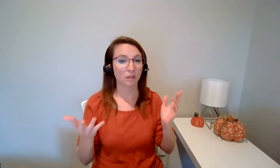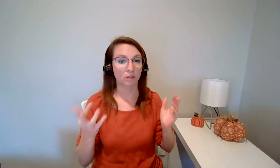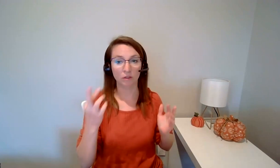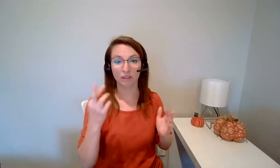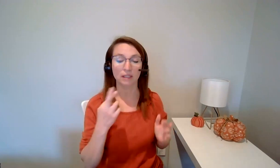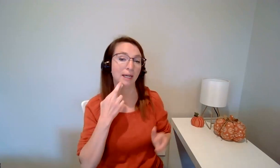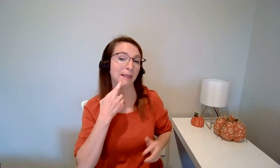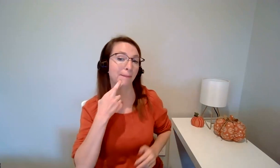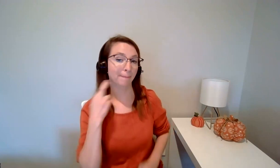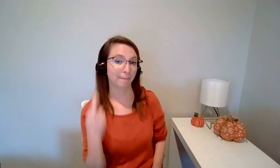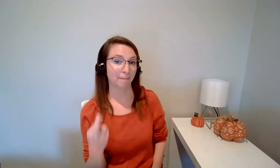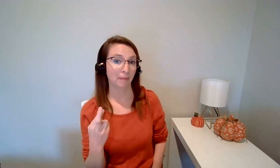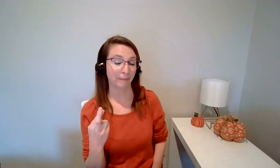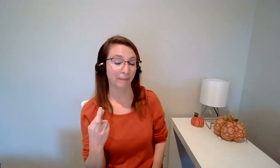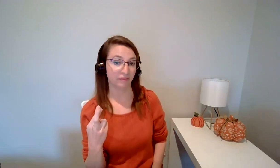you can sign my best friend.